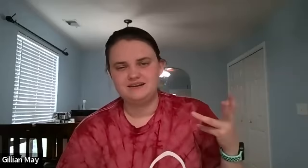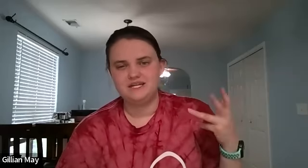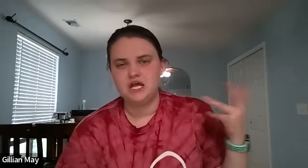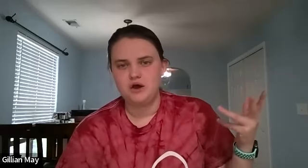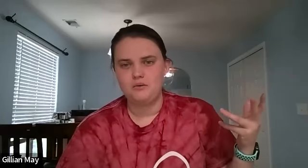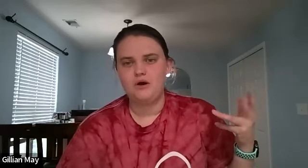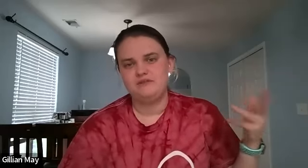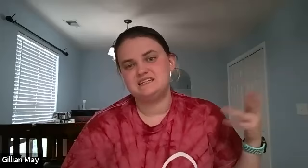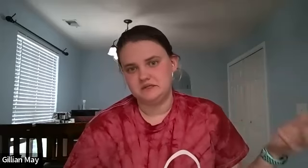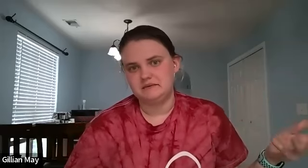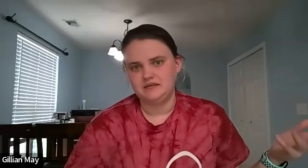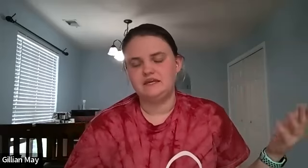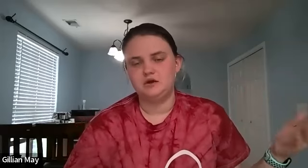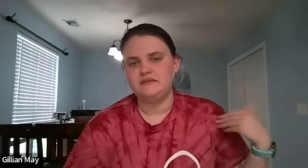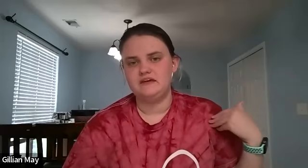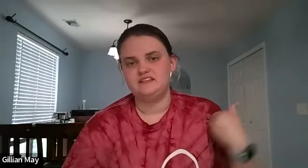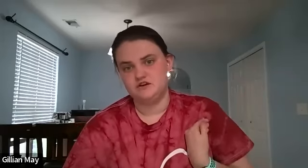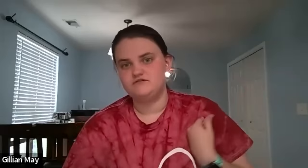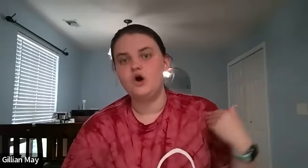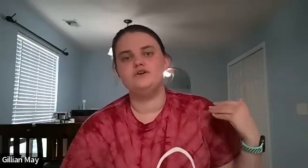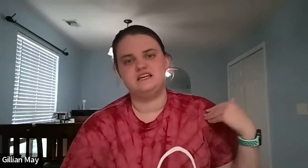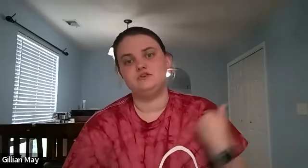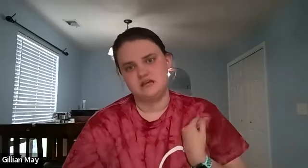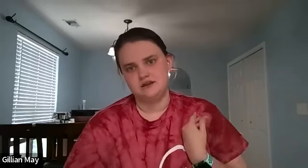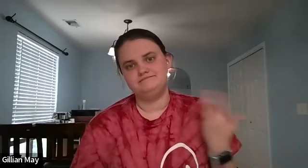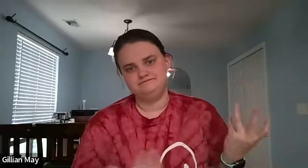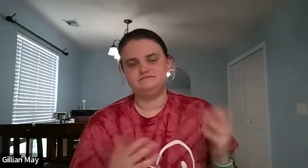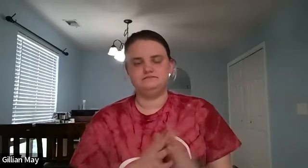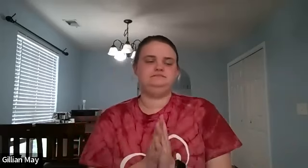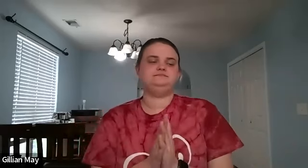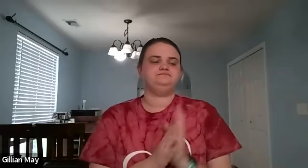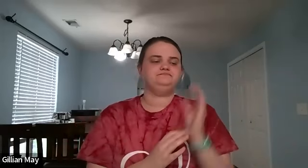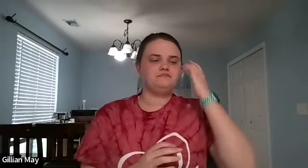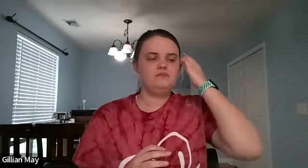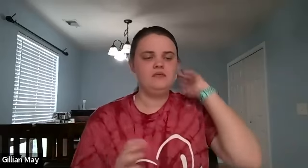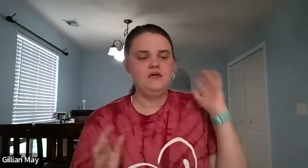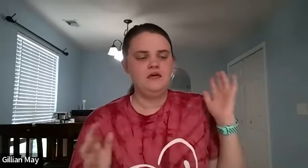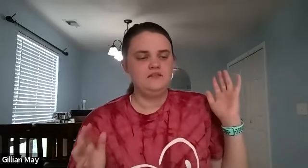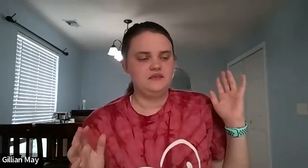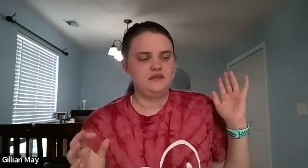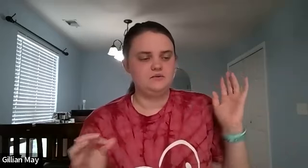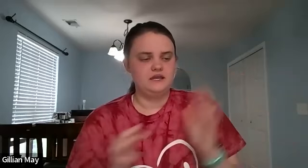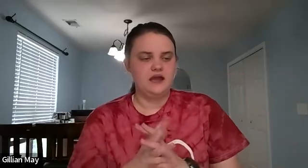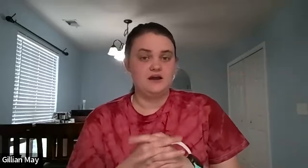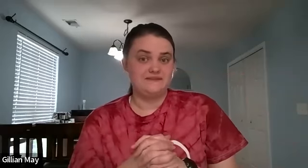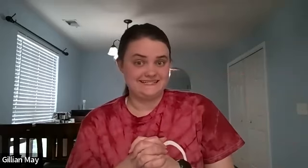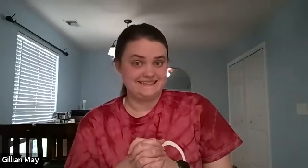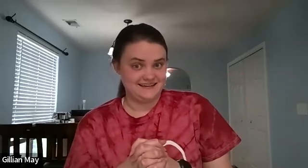of know, oh, that's not what they mean. They don't mean that it's their fault. They're saying they're tired. Then we have